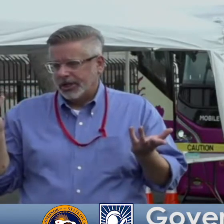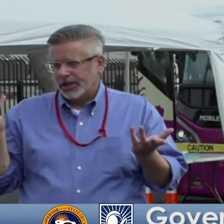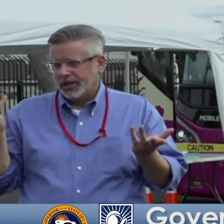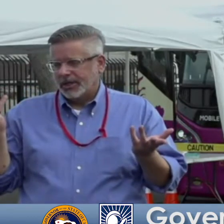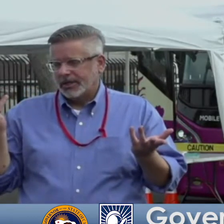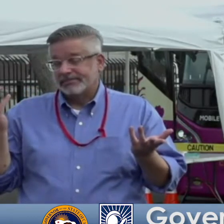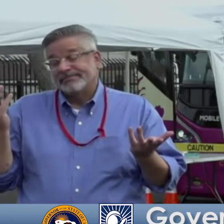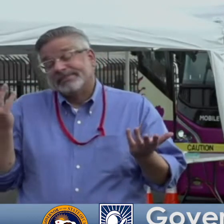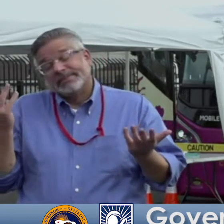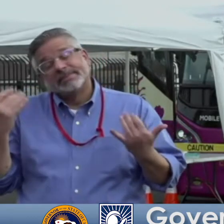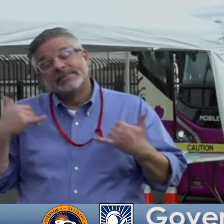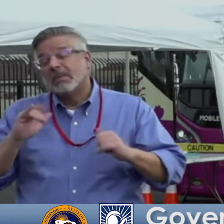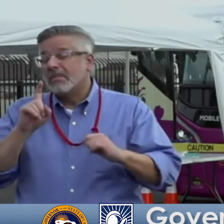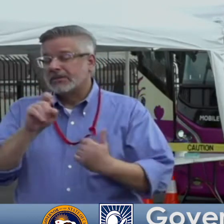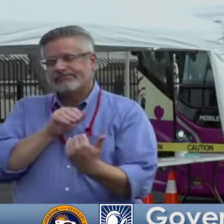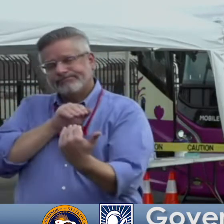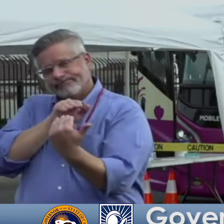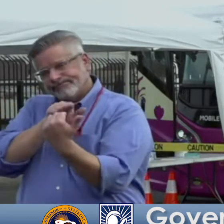have to keep pushing back.